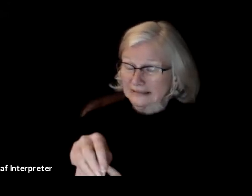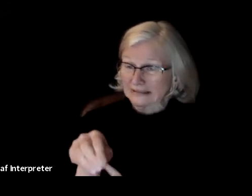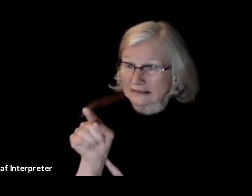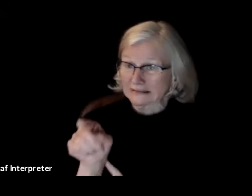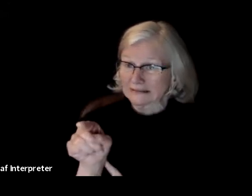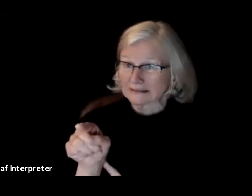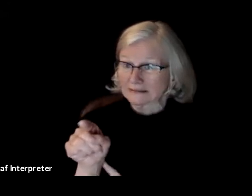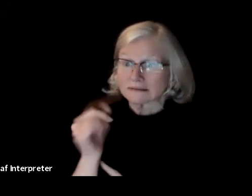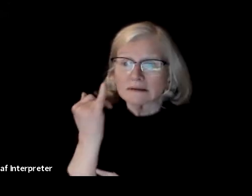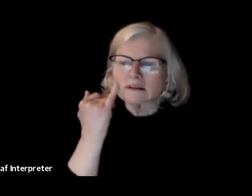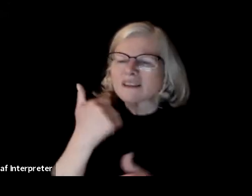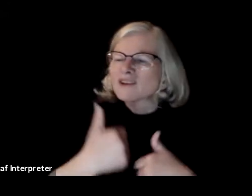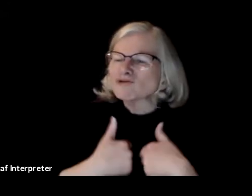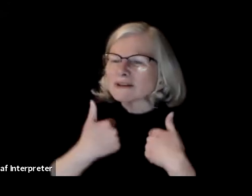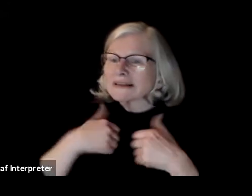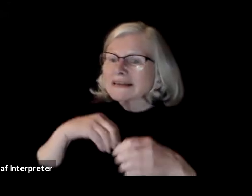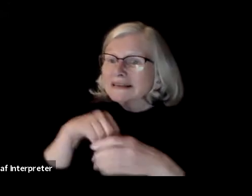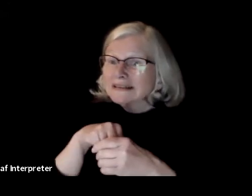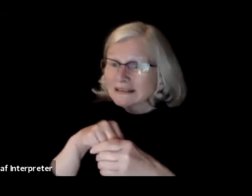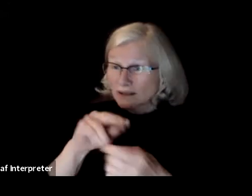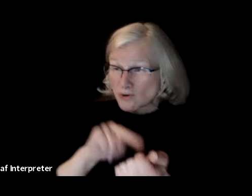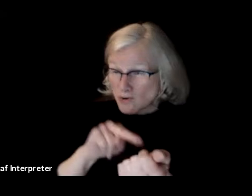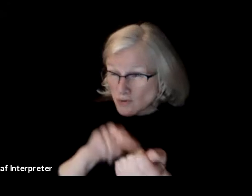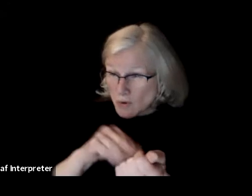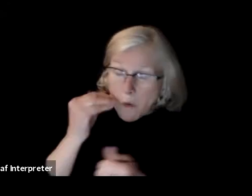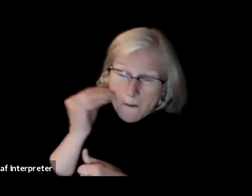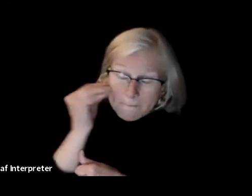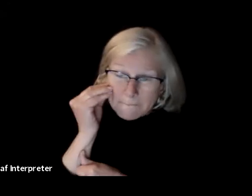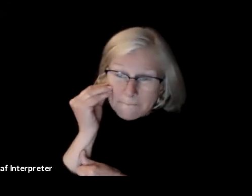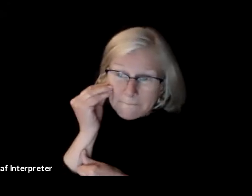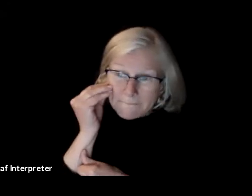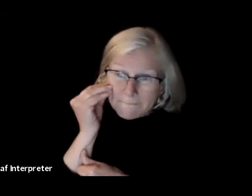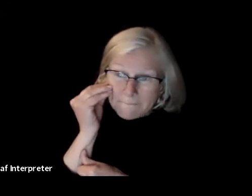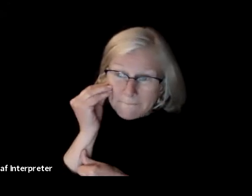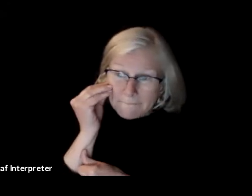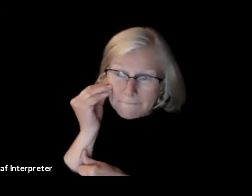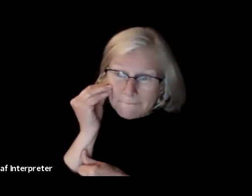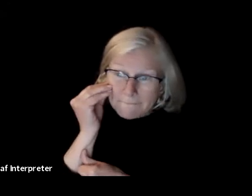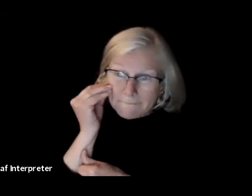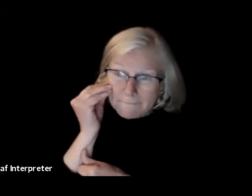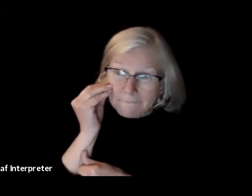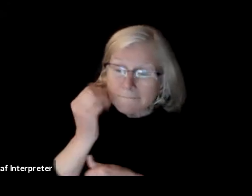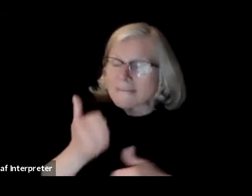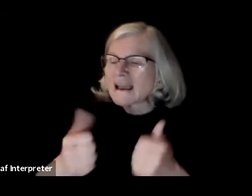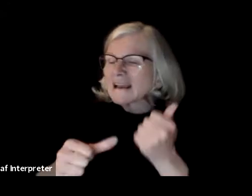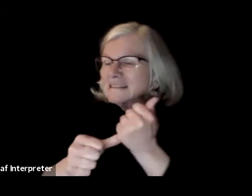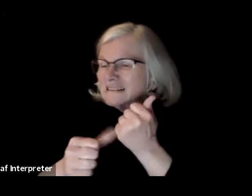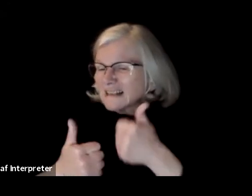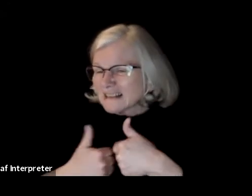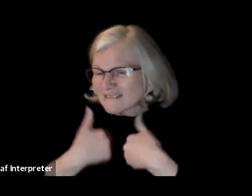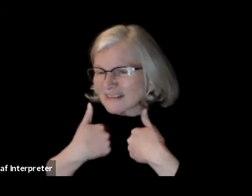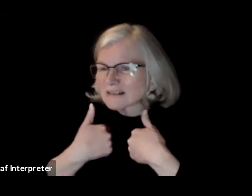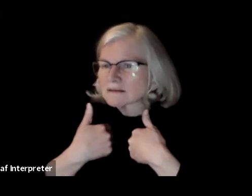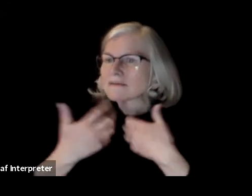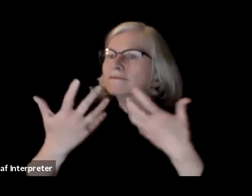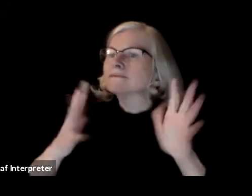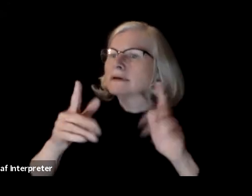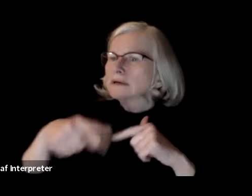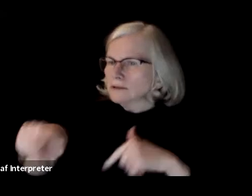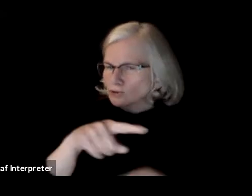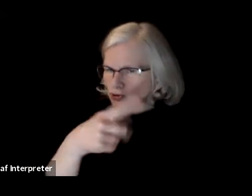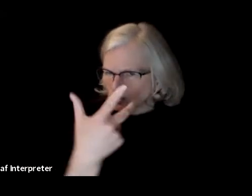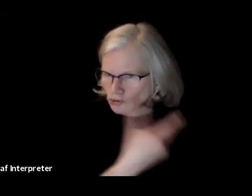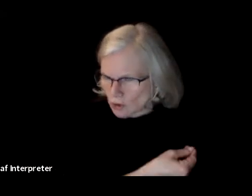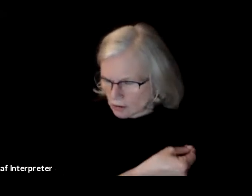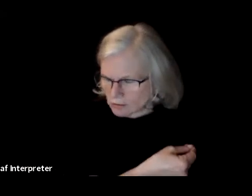of residents in assisted living facilities have now received 2 doses of the vaccine, meaning that they are fully protected